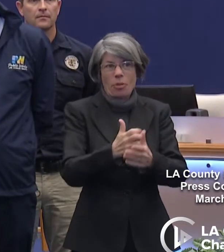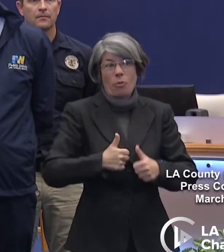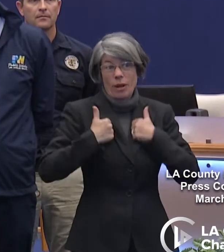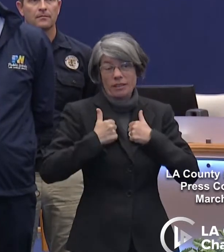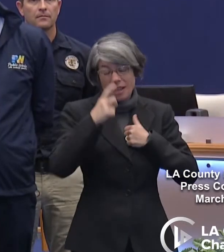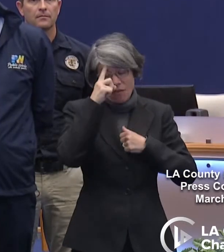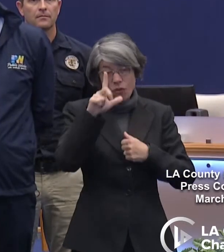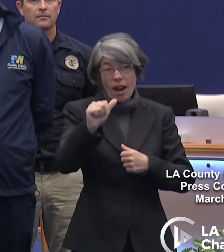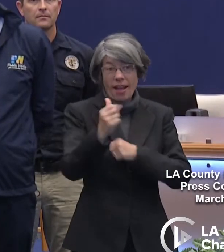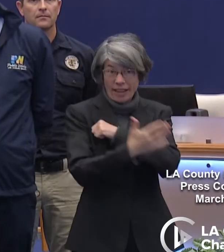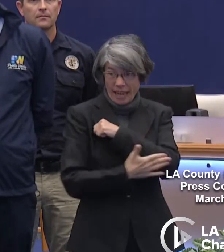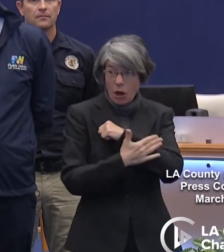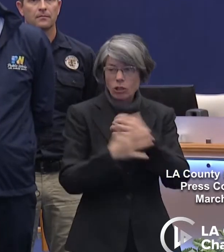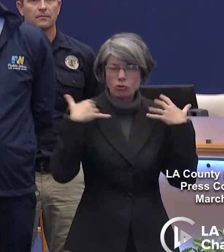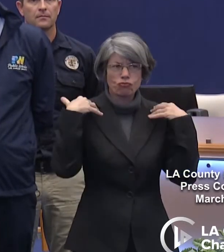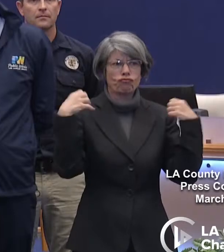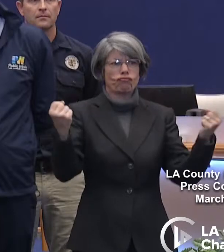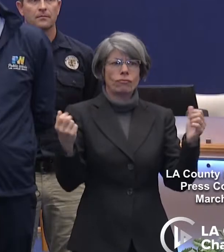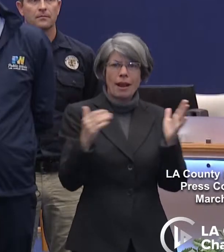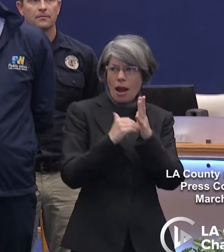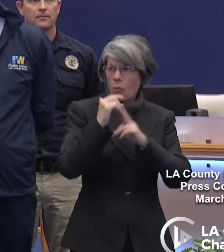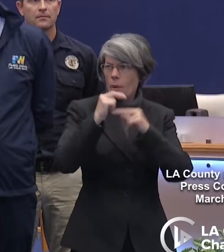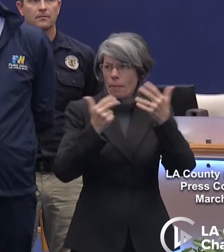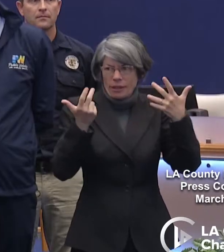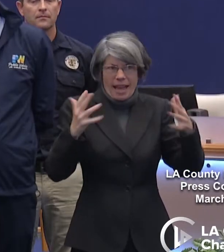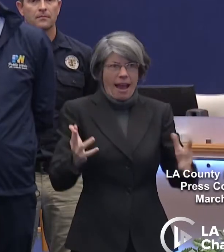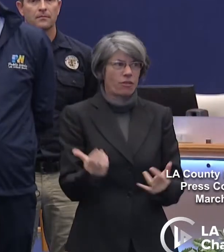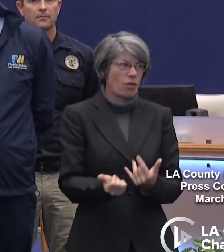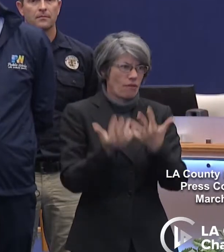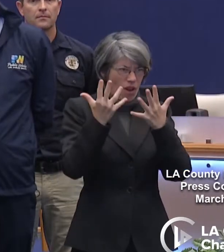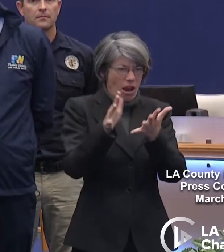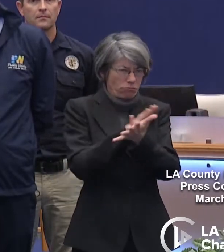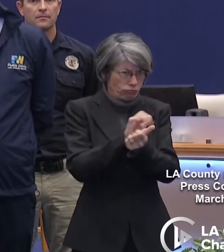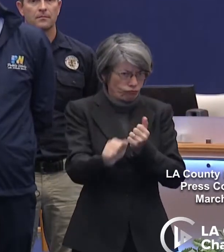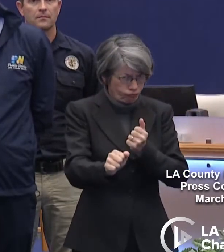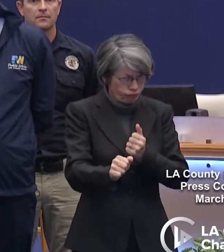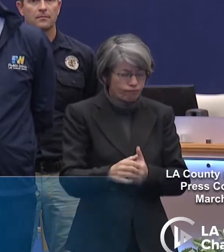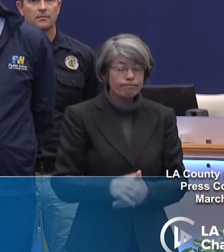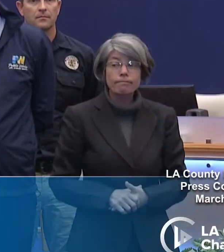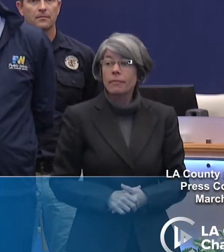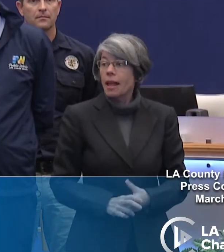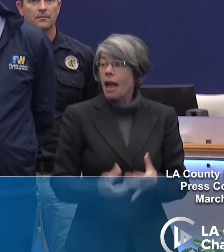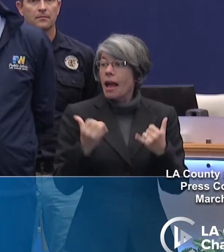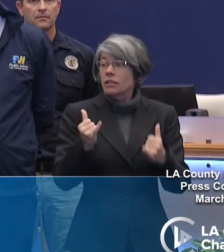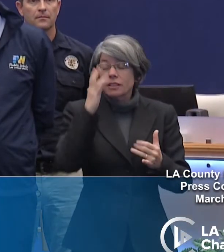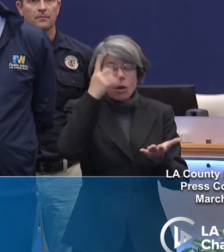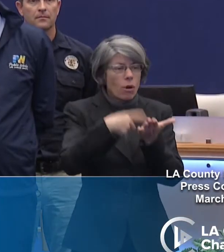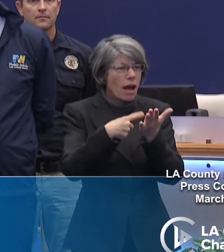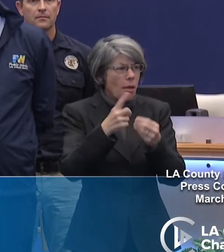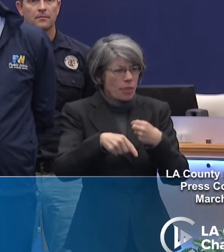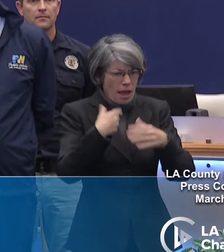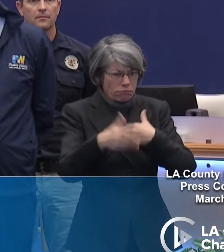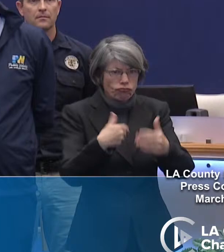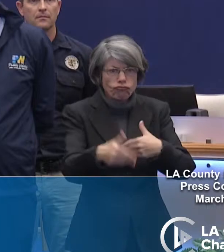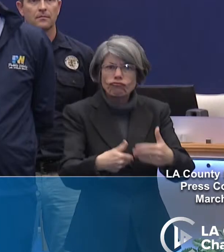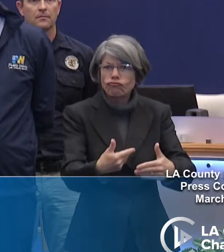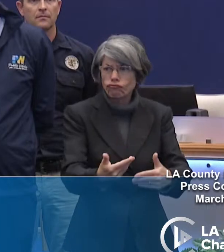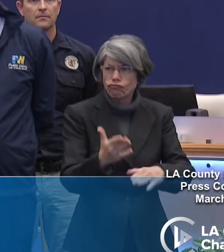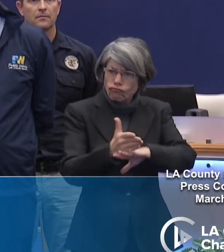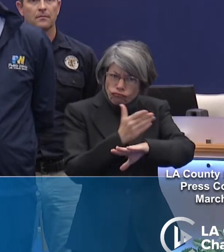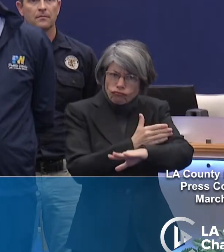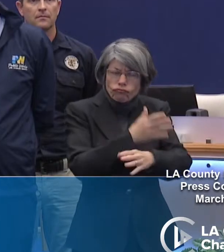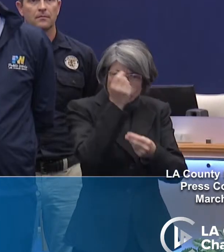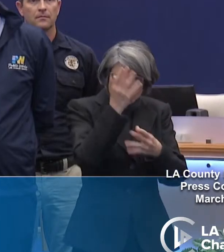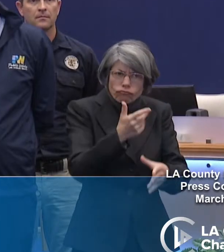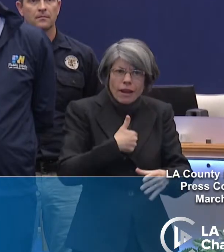County recover and rebuild after the devastating wildfires. Today I'll cover our operational progress,